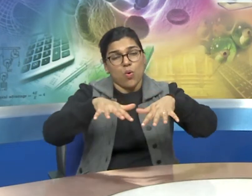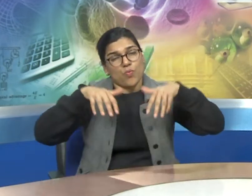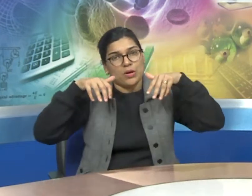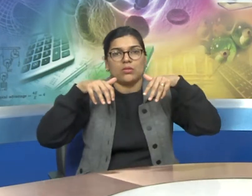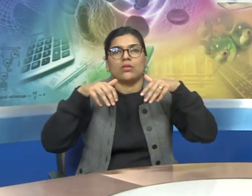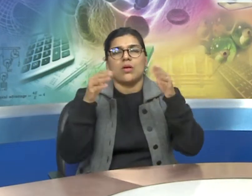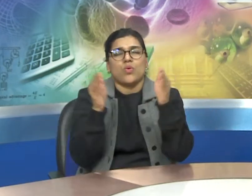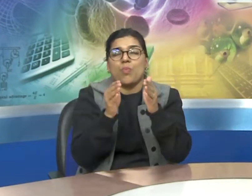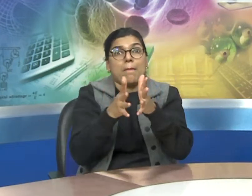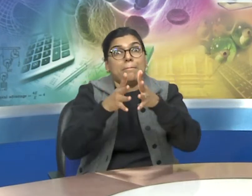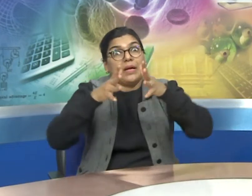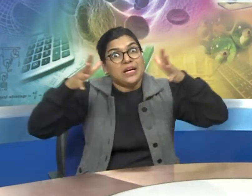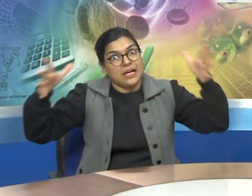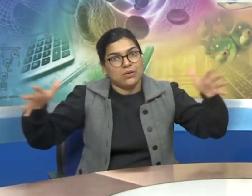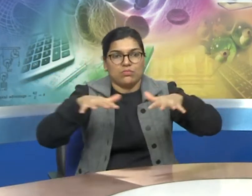Audience.